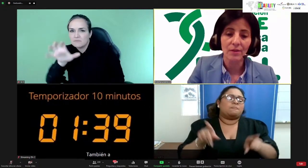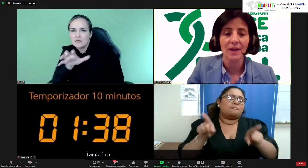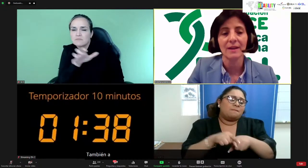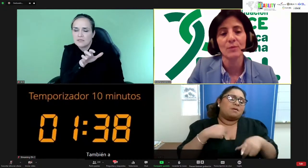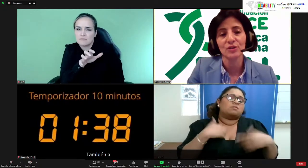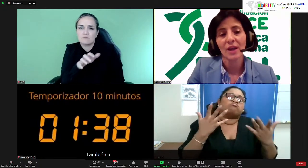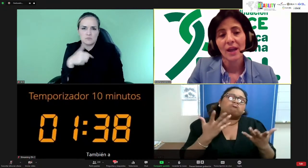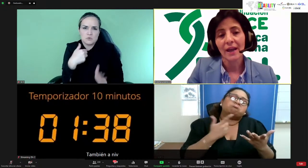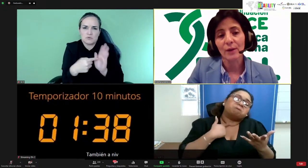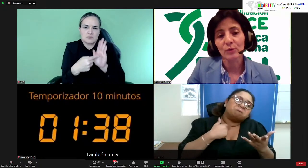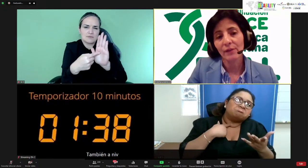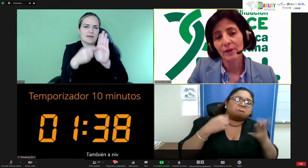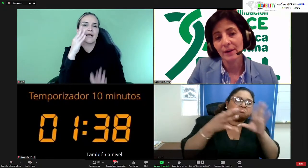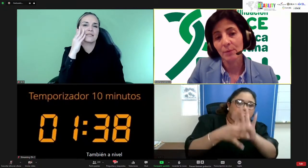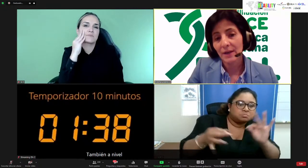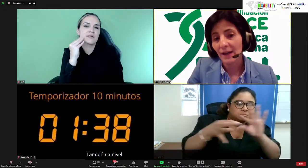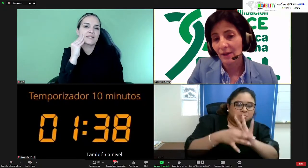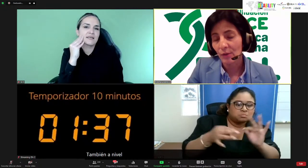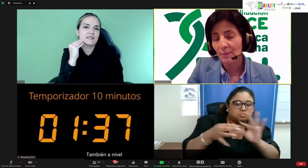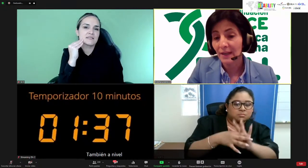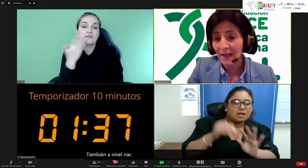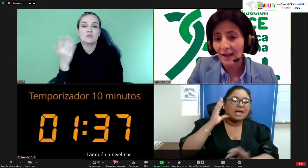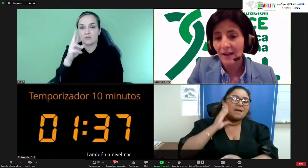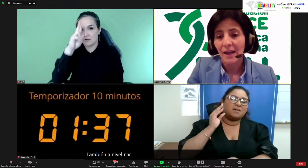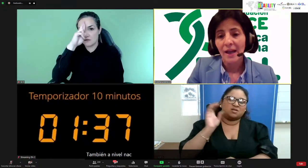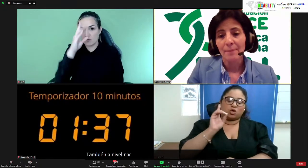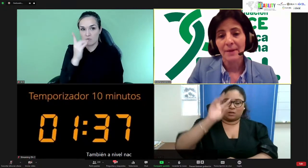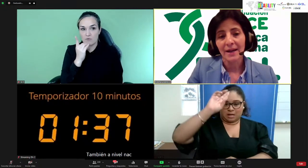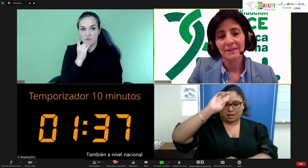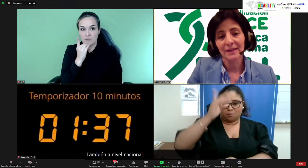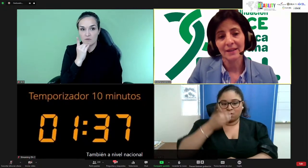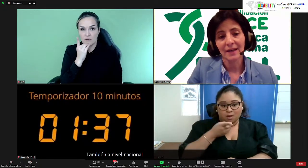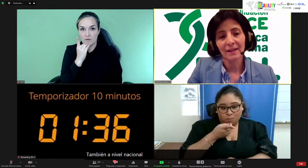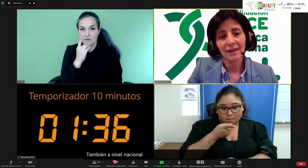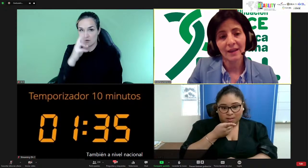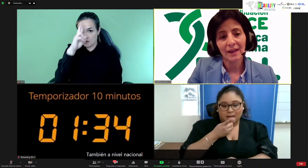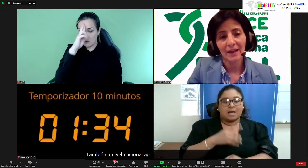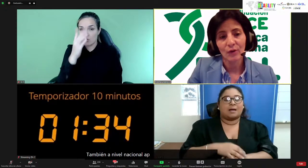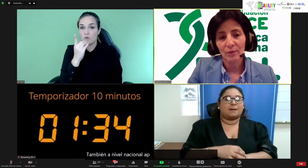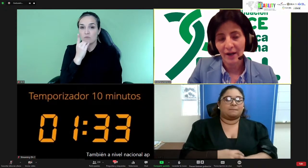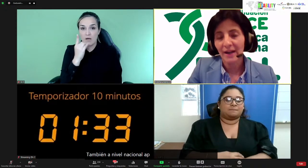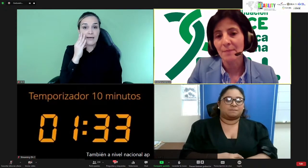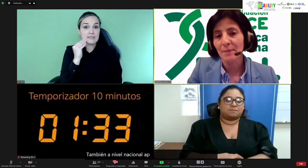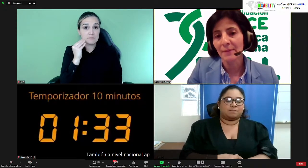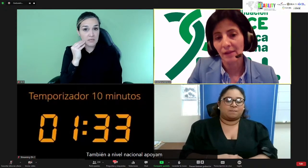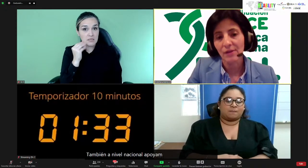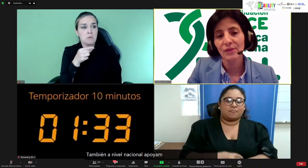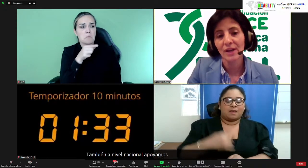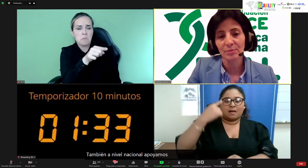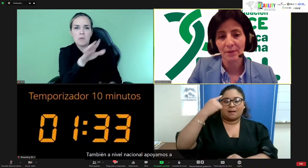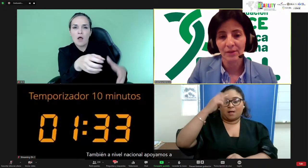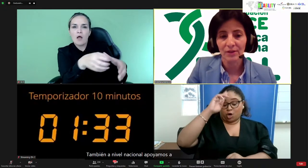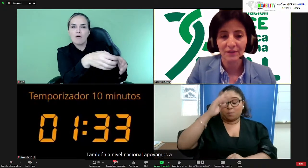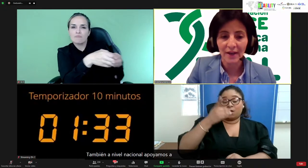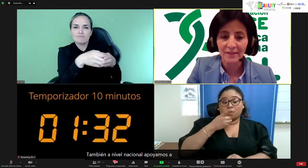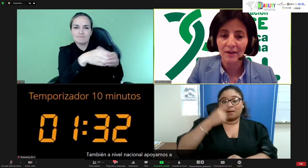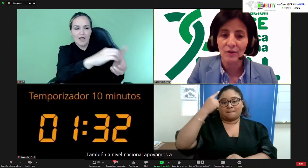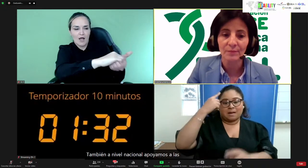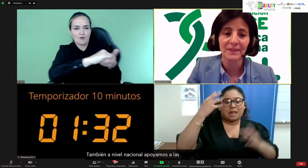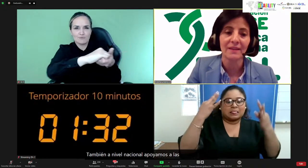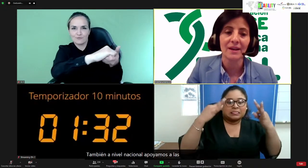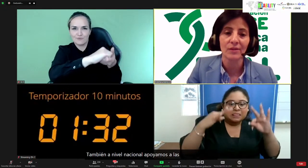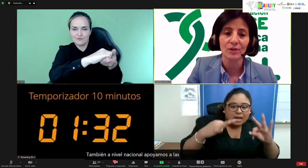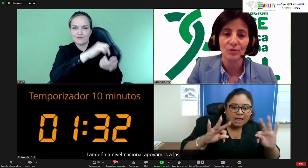and i would like to talk about the experience that we carried out in the dominican republic to try and